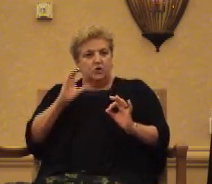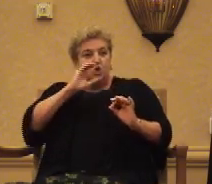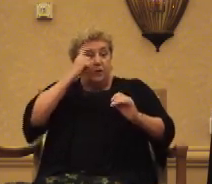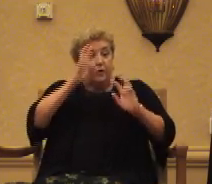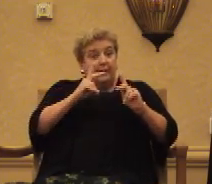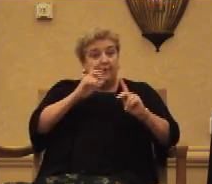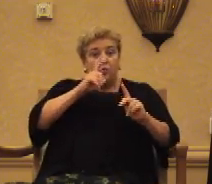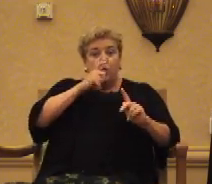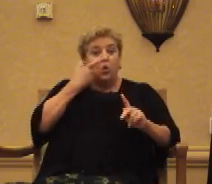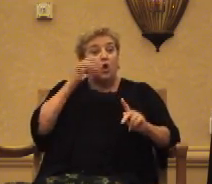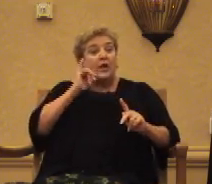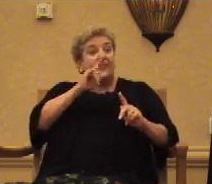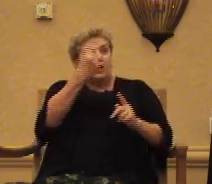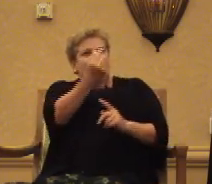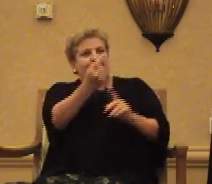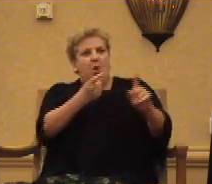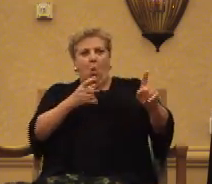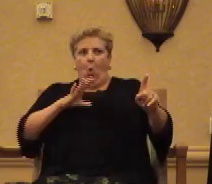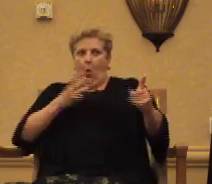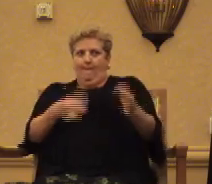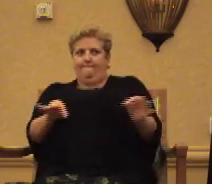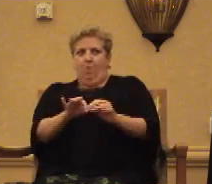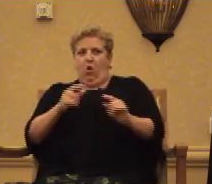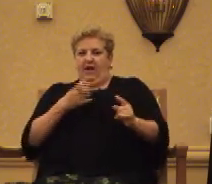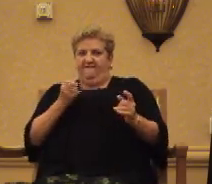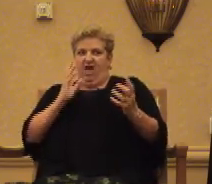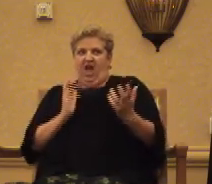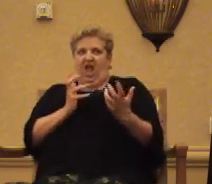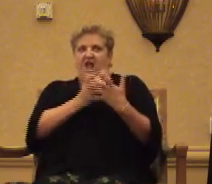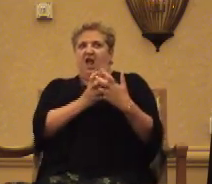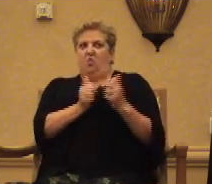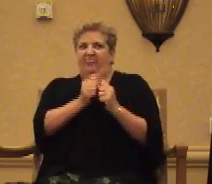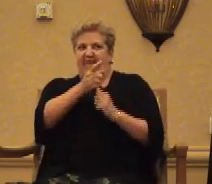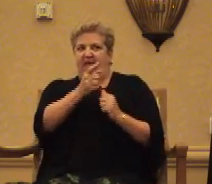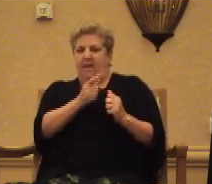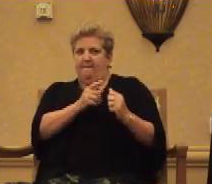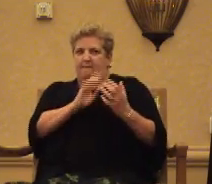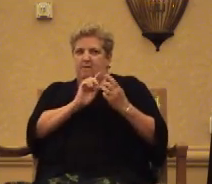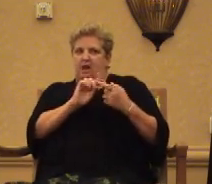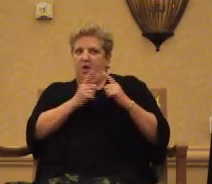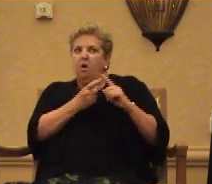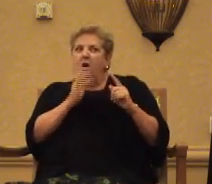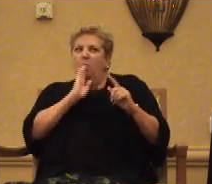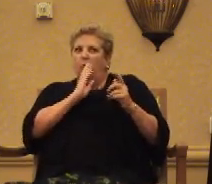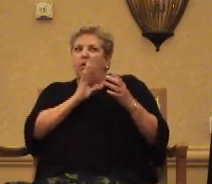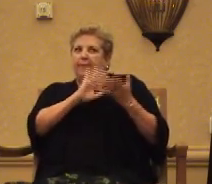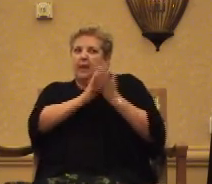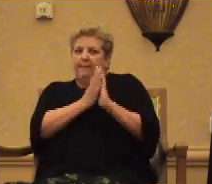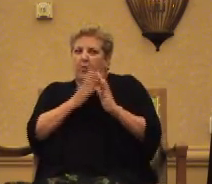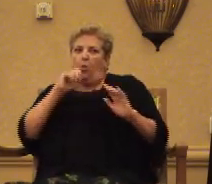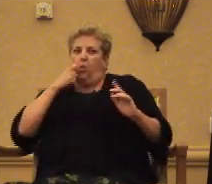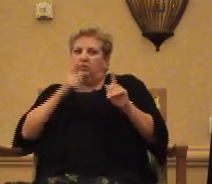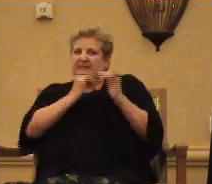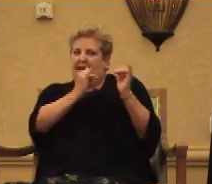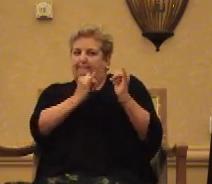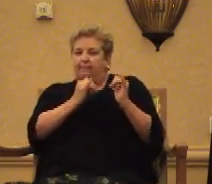if you hang out with them, some of their something's going to rub off on some of my nothing, right? And I'm talking to one of these guys